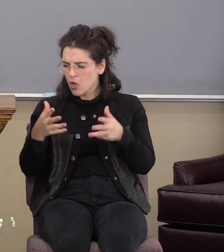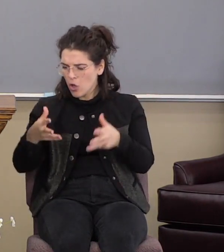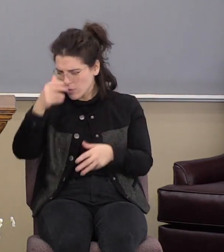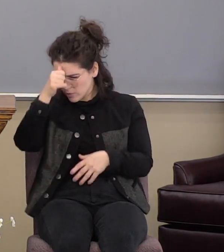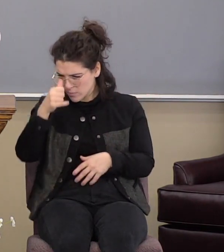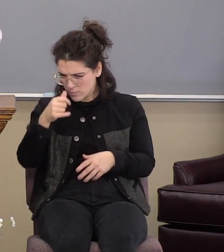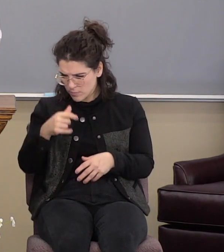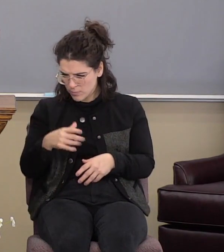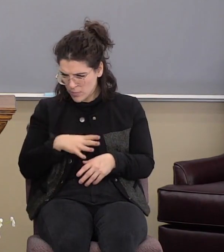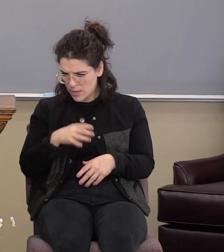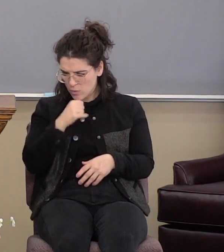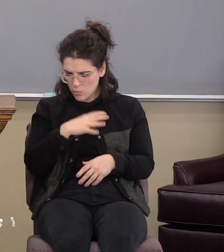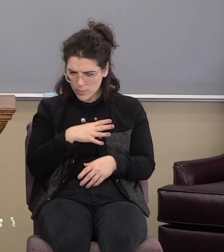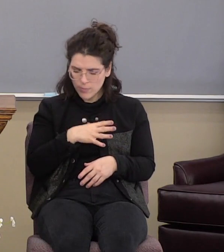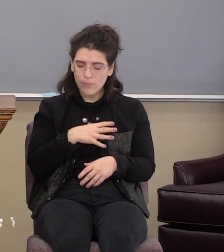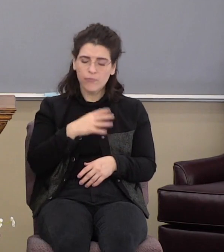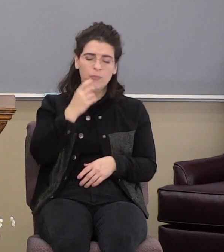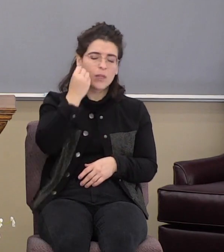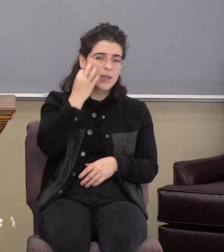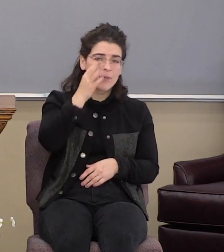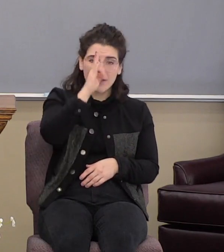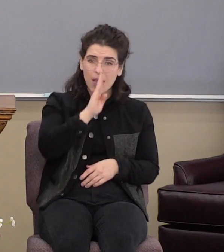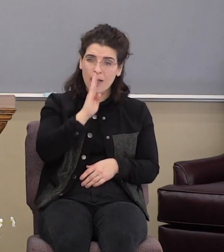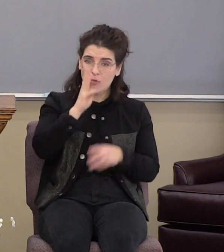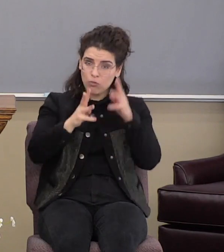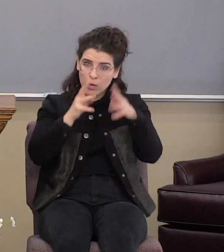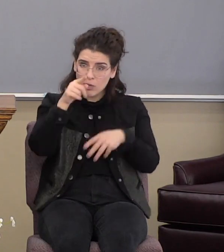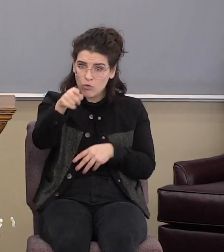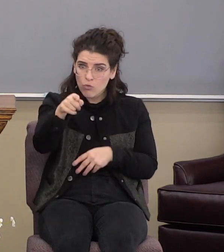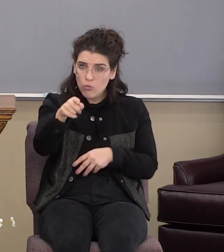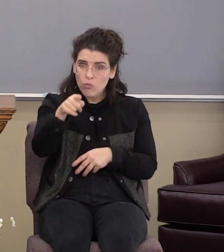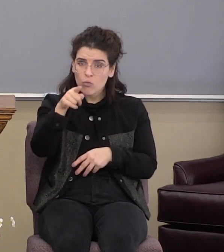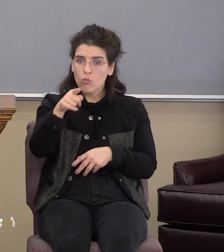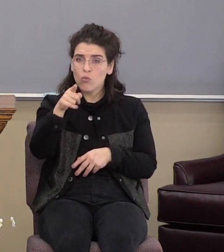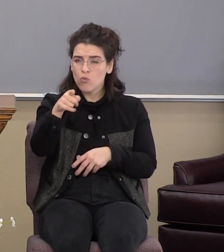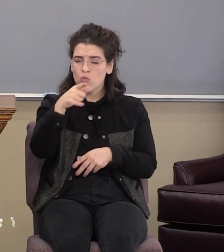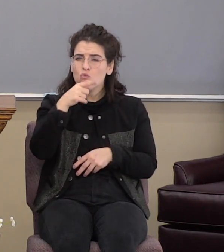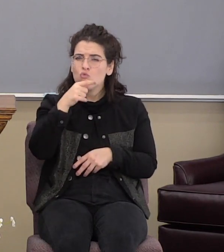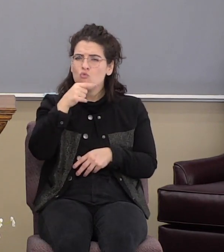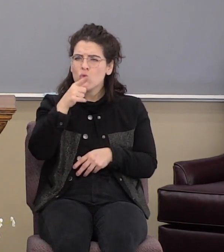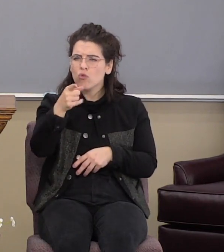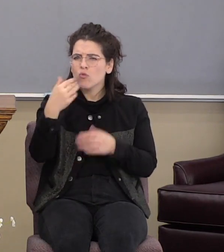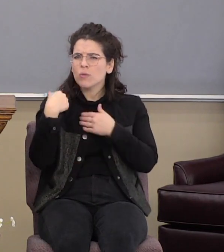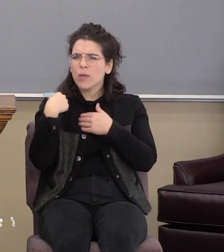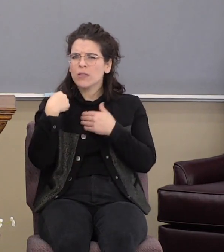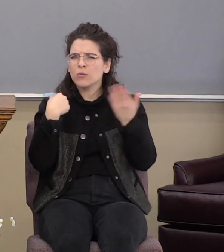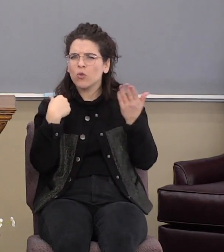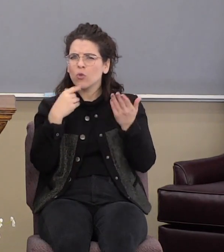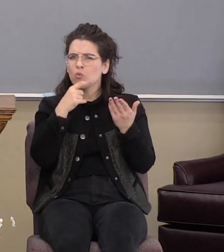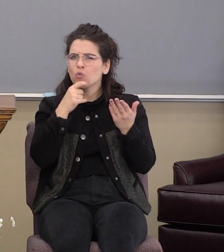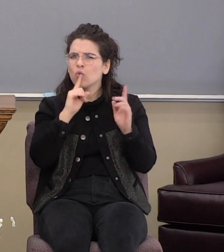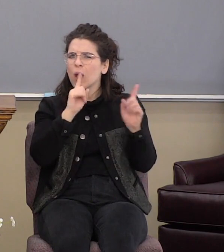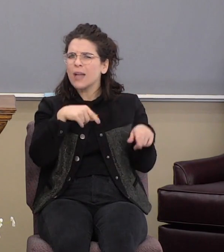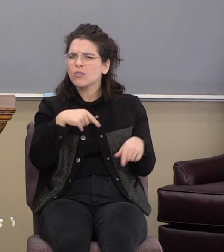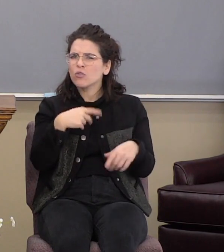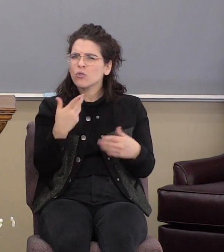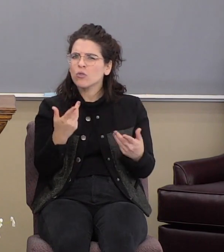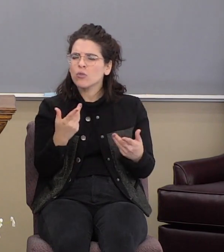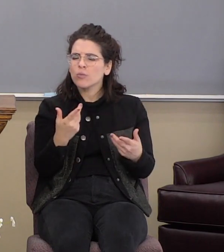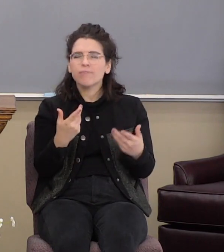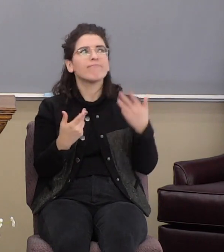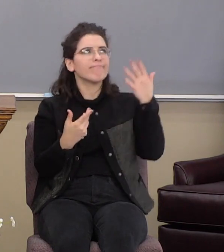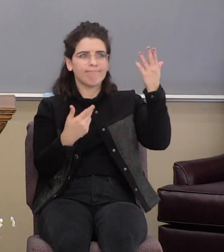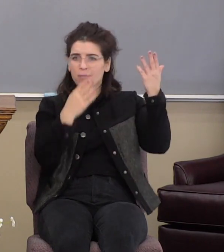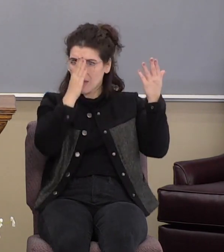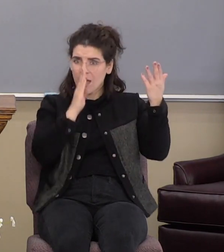who are you accountable to? The one who created you. That's what Paul's getting at. In